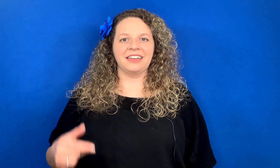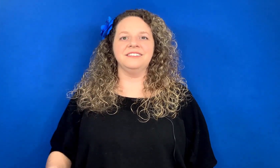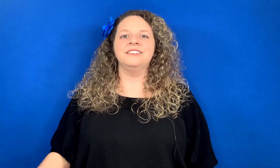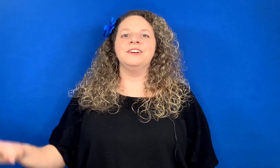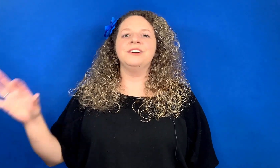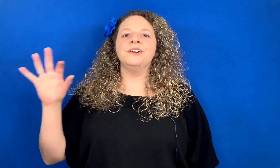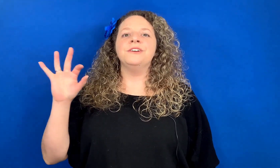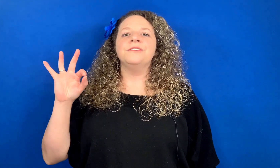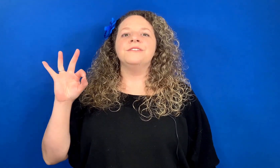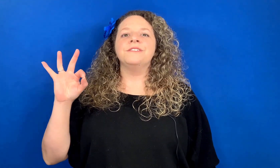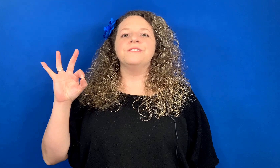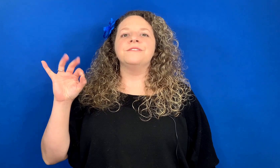Again.